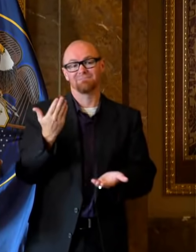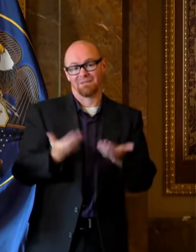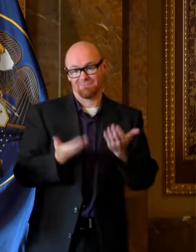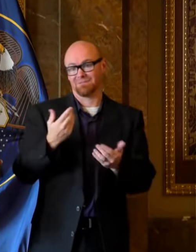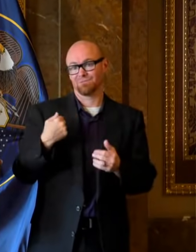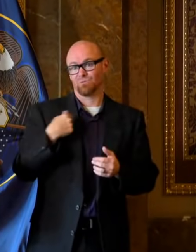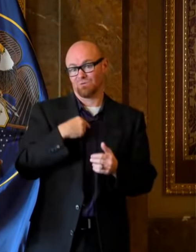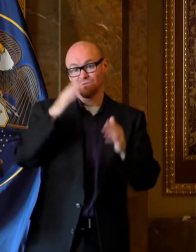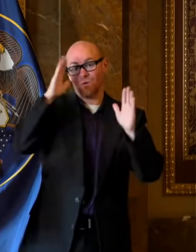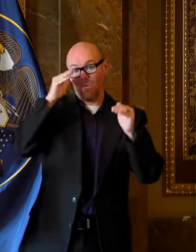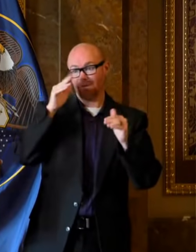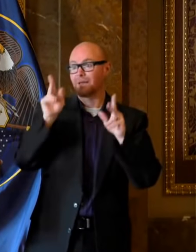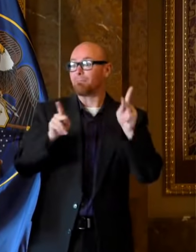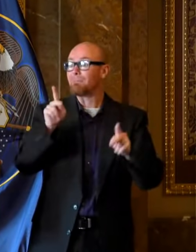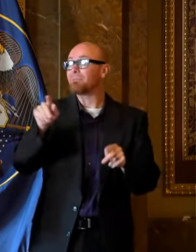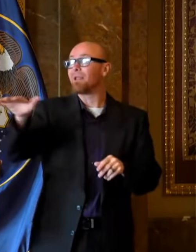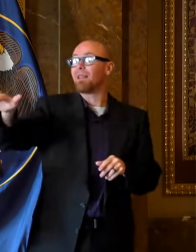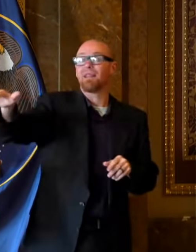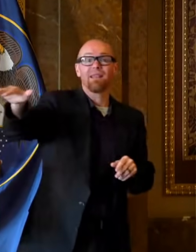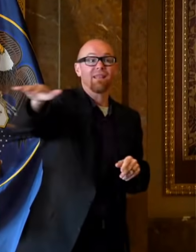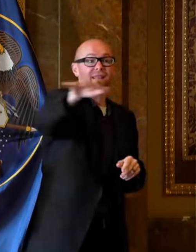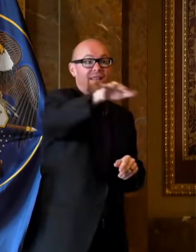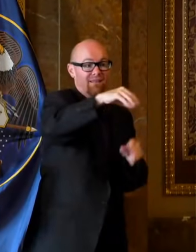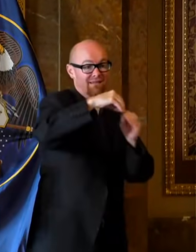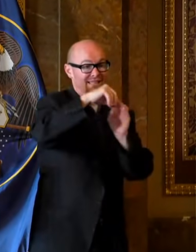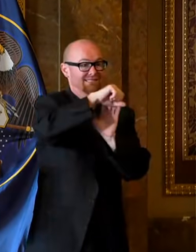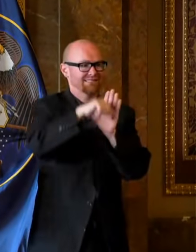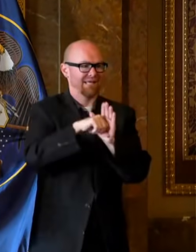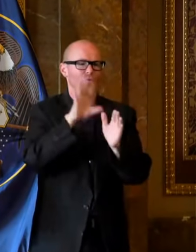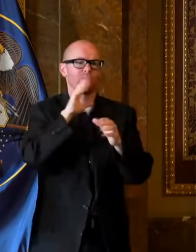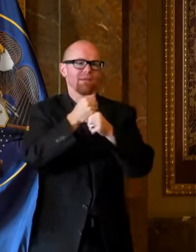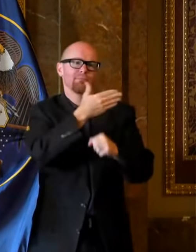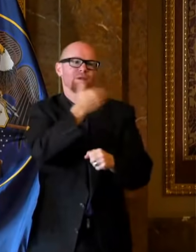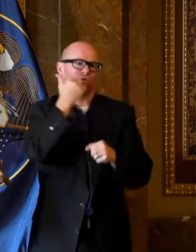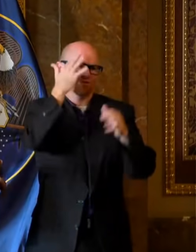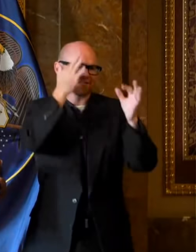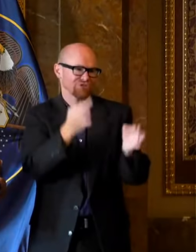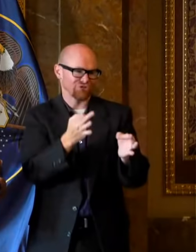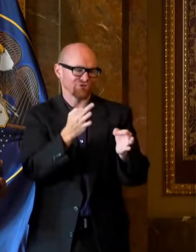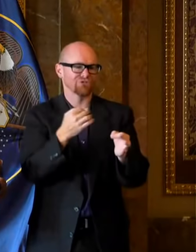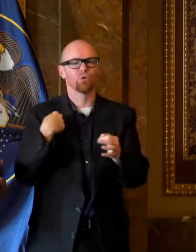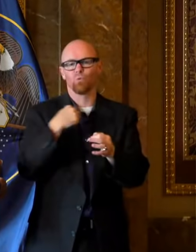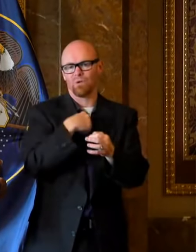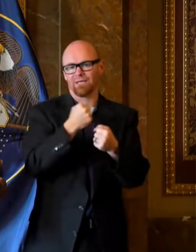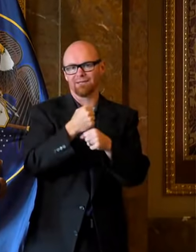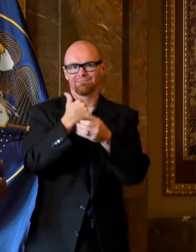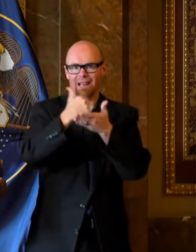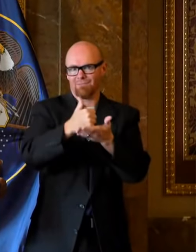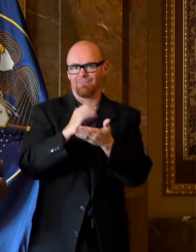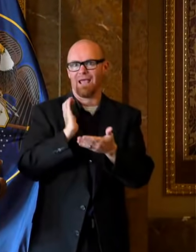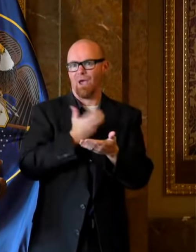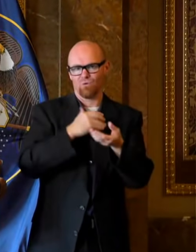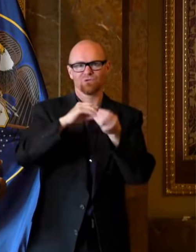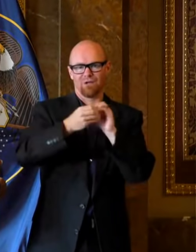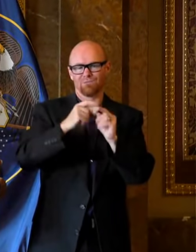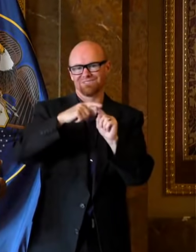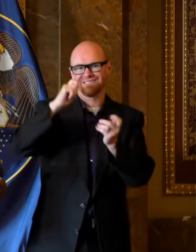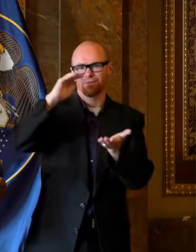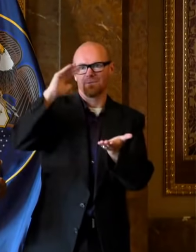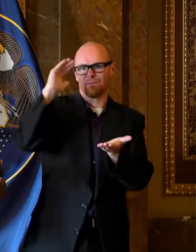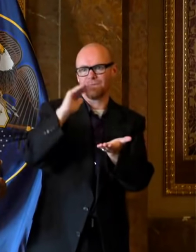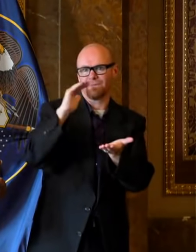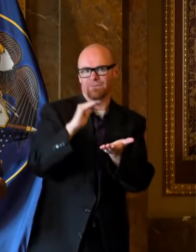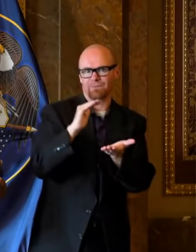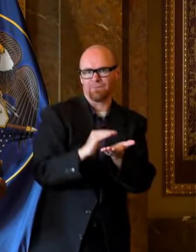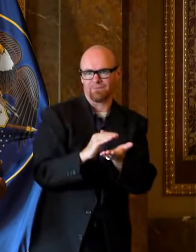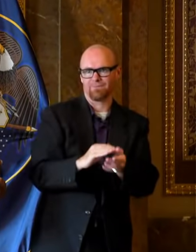that people will make different decisions, and that we can collectively work together to bring down those case numbers. Ben, you had a